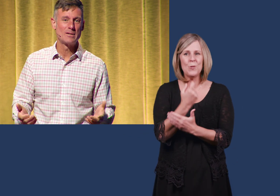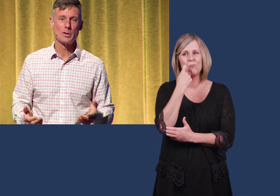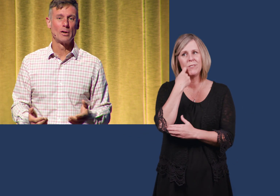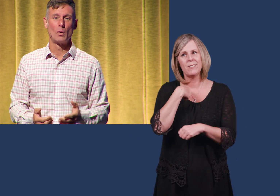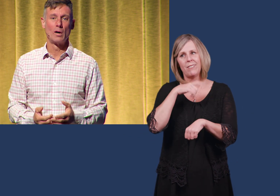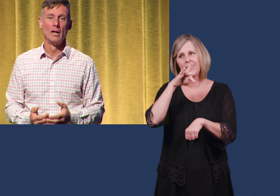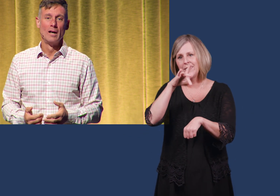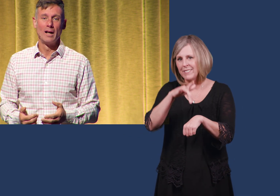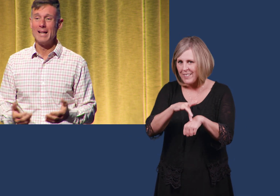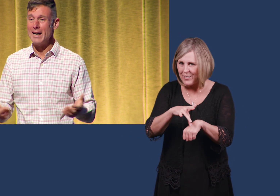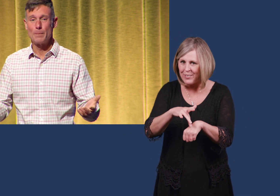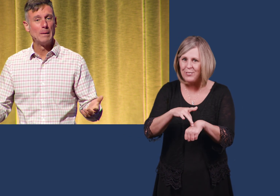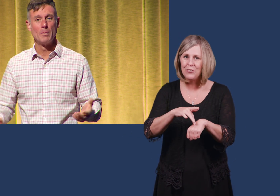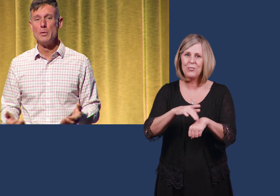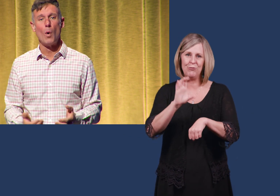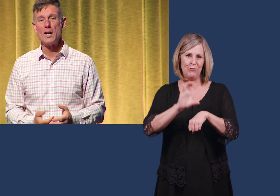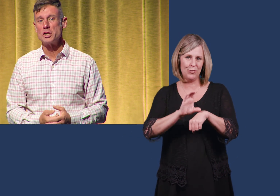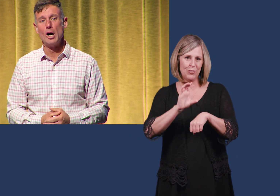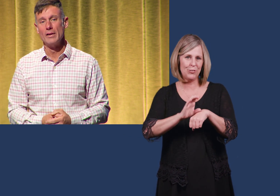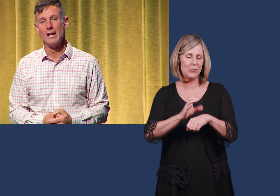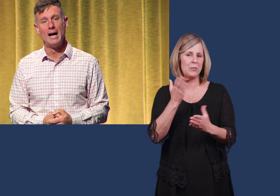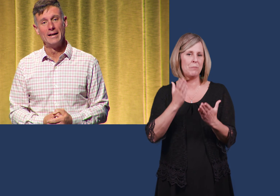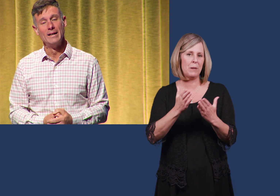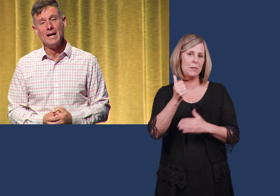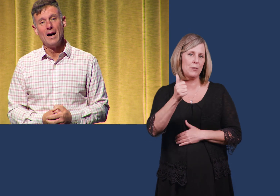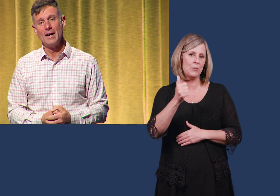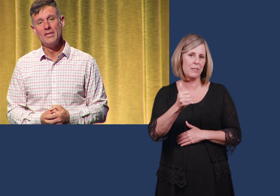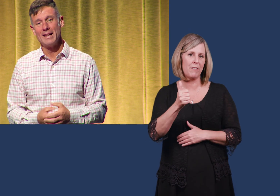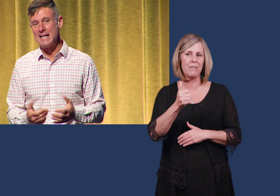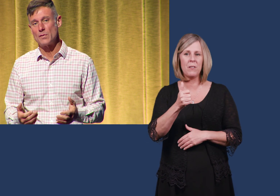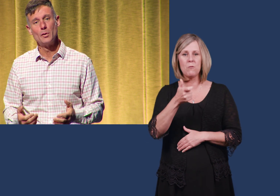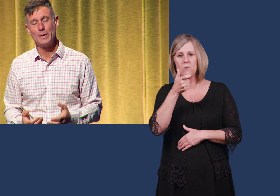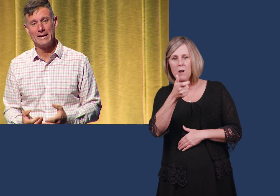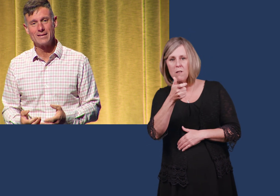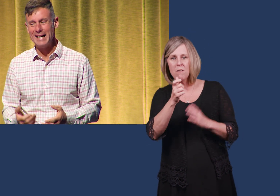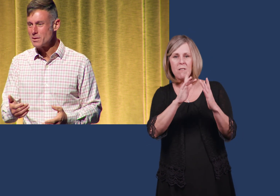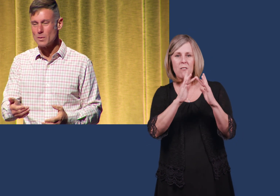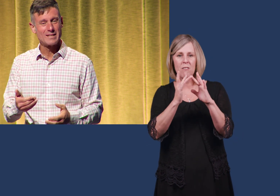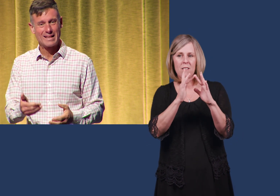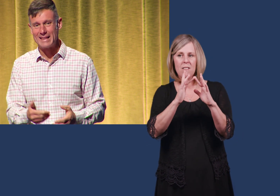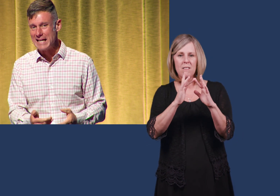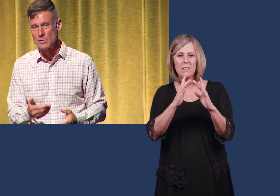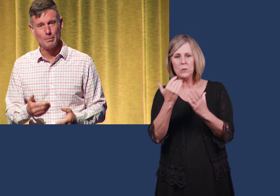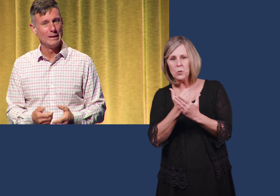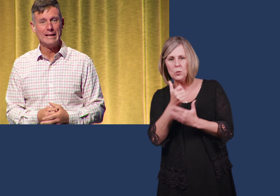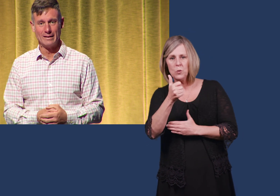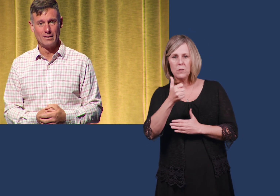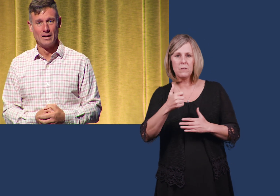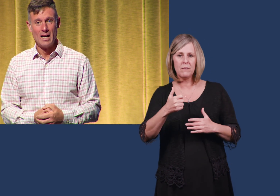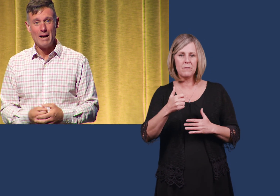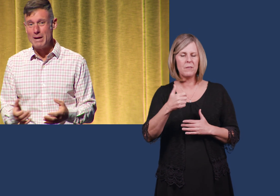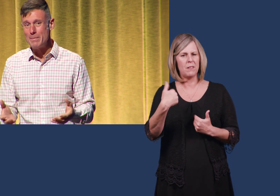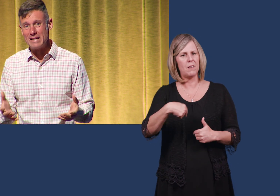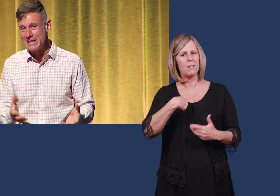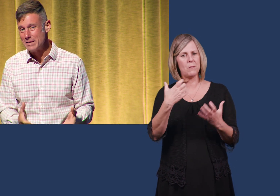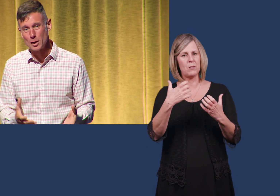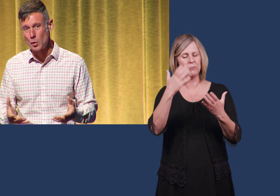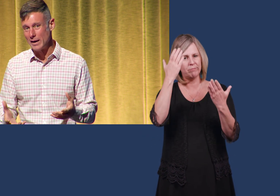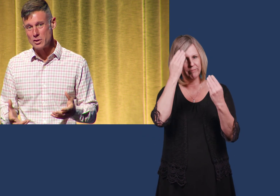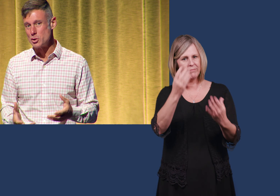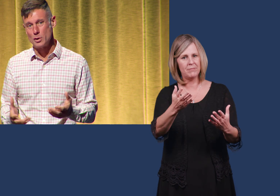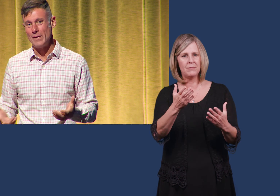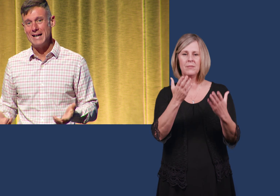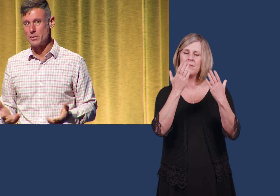because of Easter, or a lot of people have been watching online in the last few weeks, I just want to say thanks for being here. And maybe these